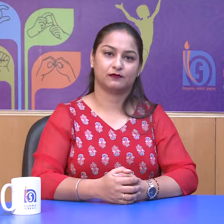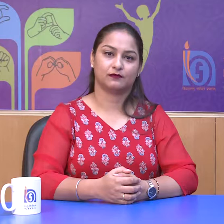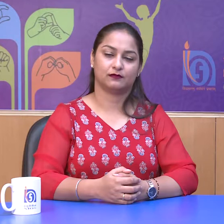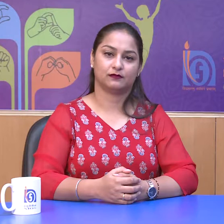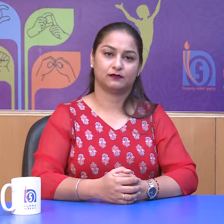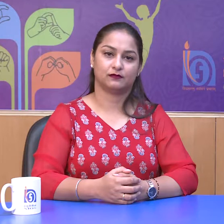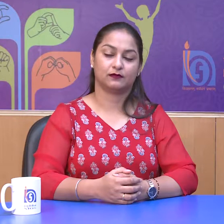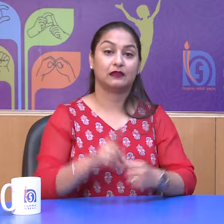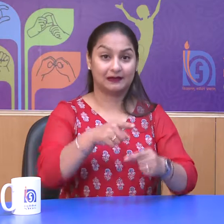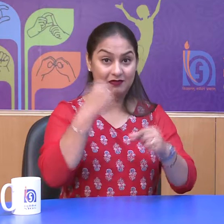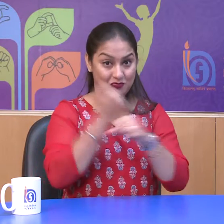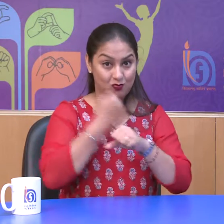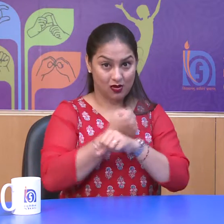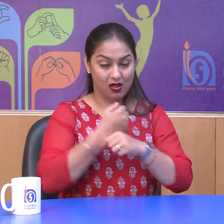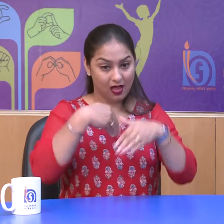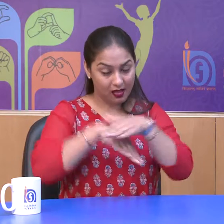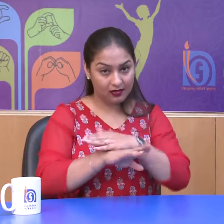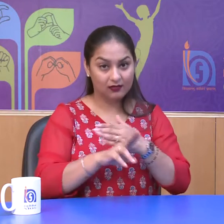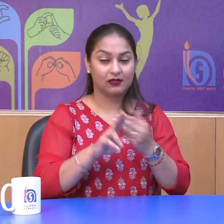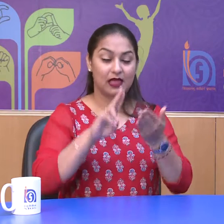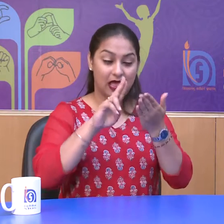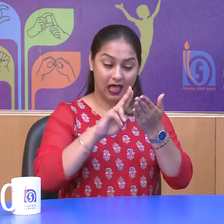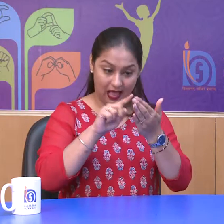The work Aine Akbari,